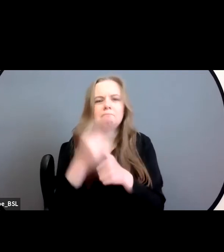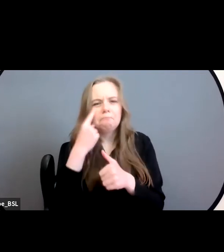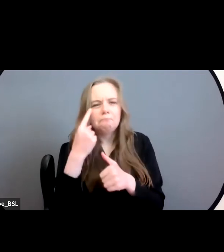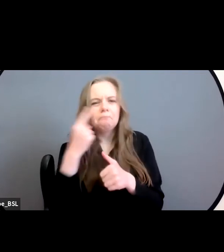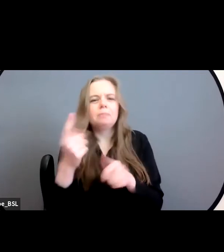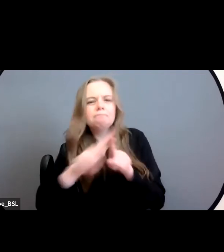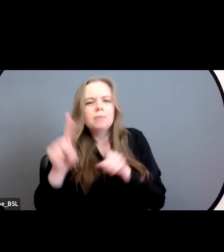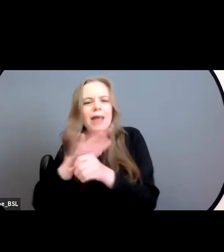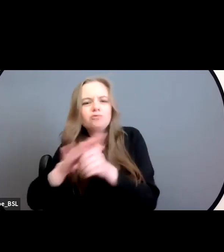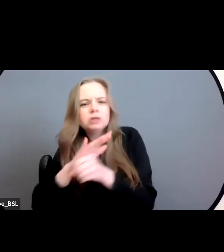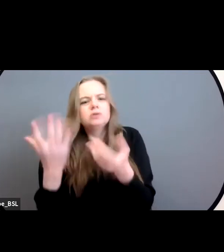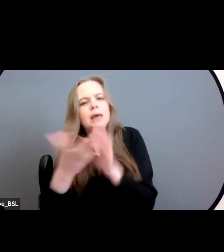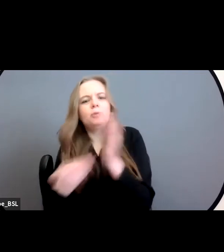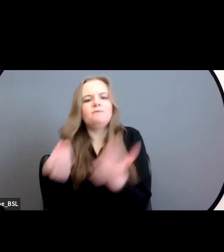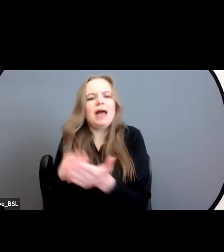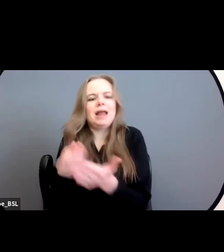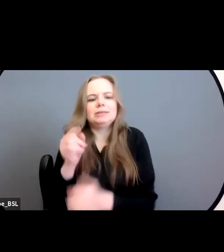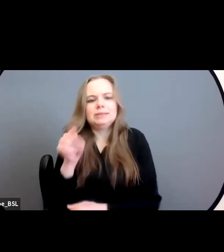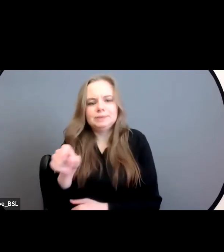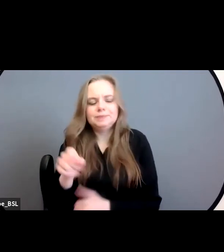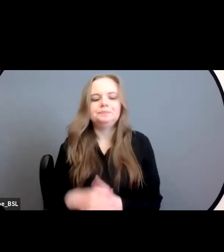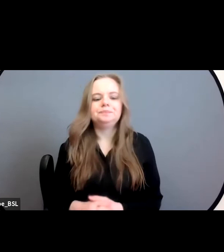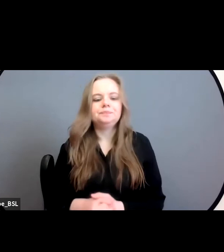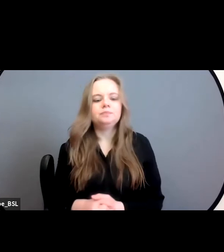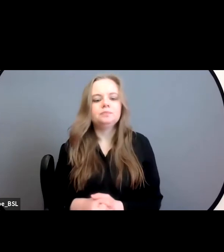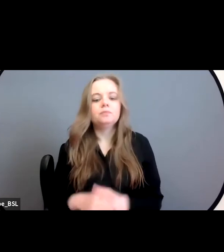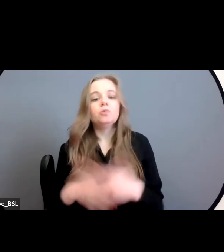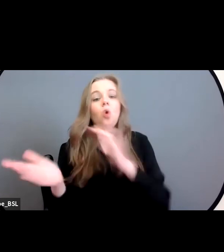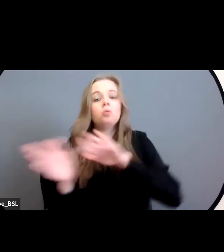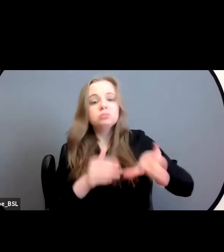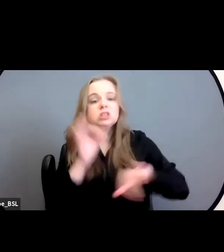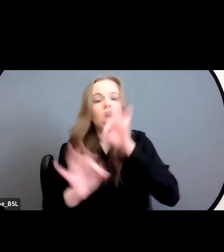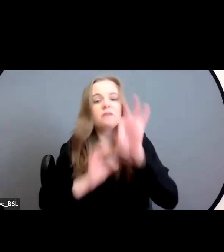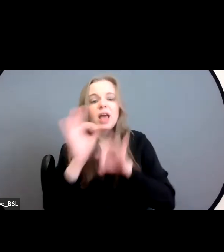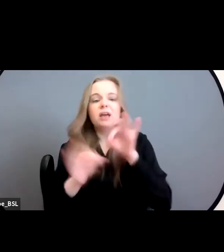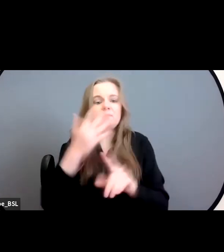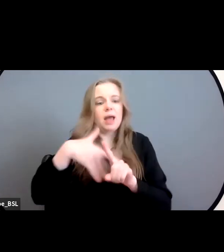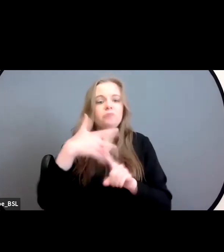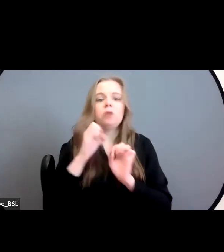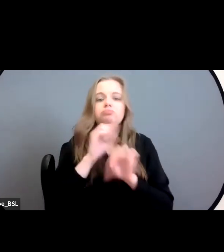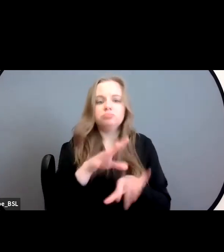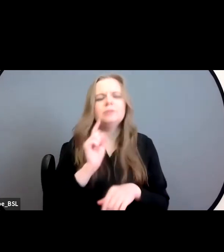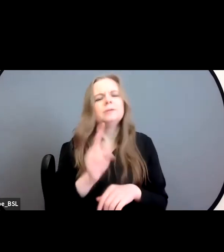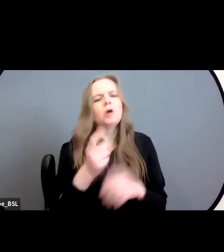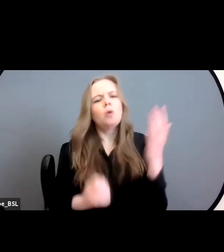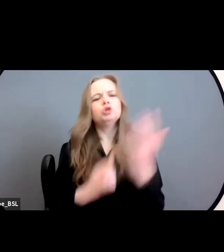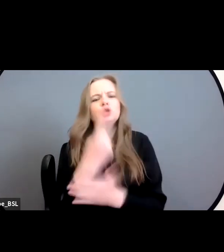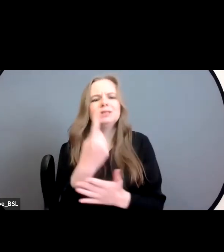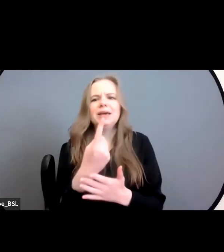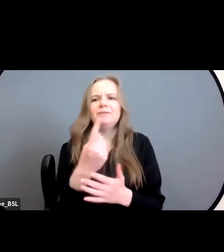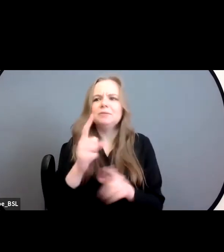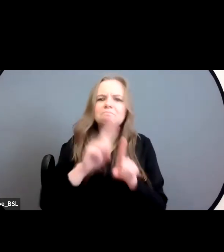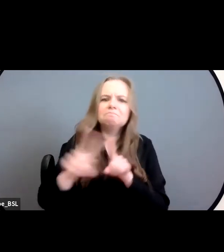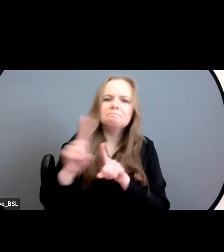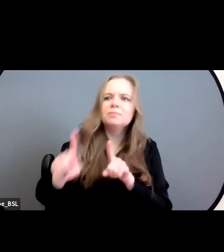well. So that's how the survey came about, and really it was an opportunity to just hear from students right across the